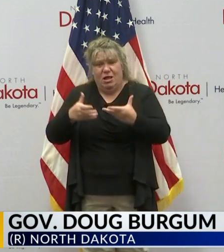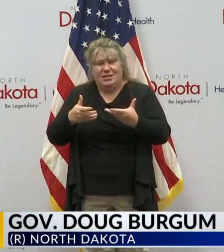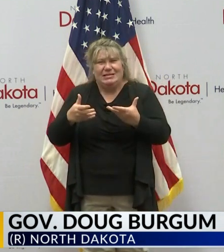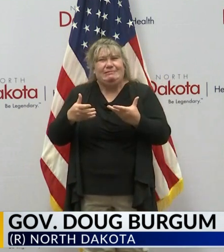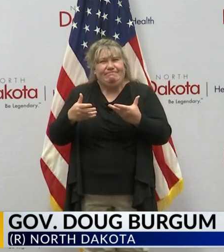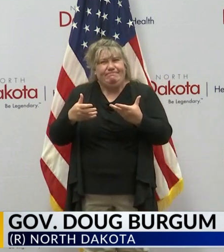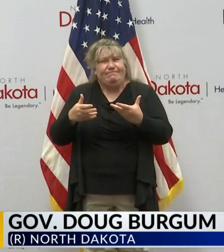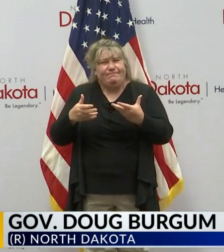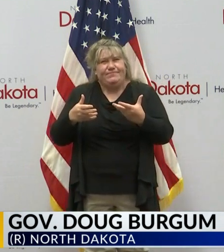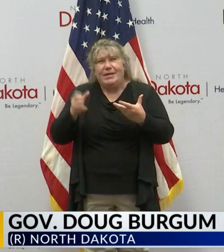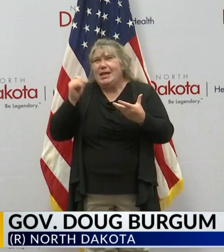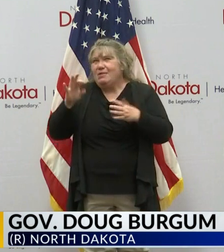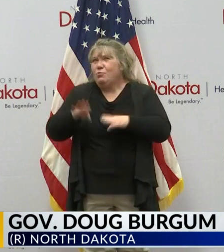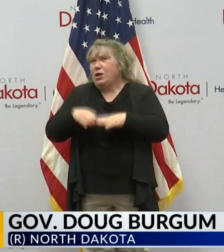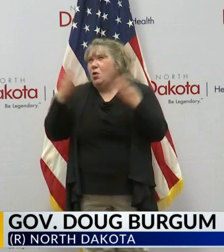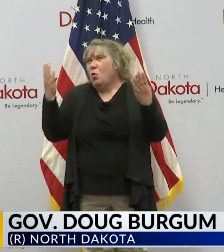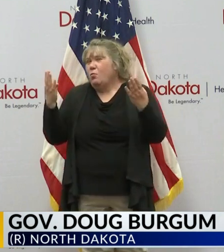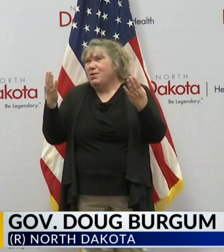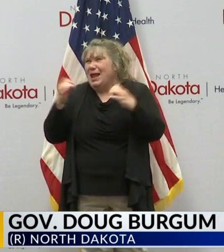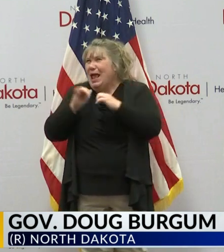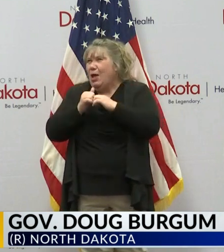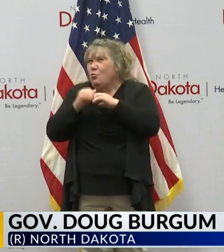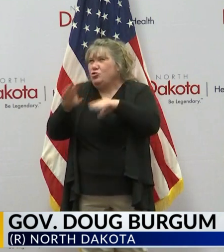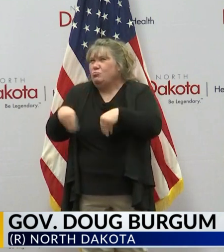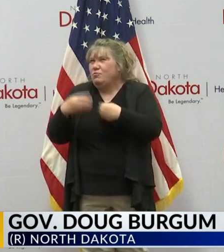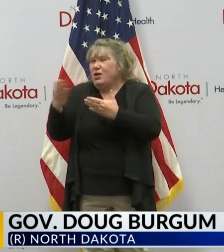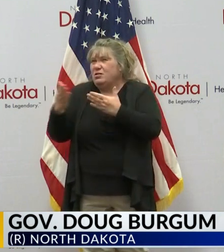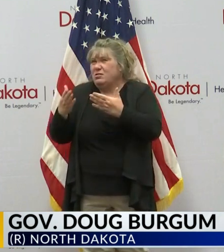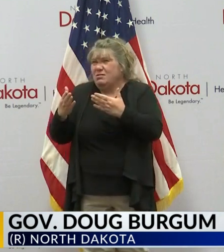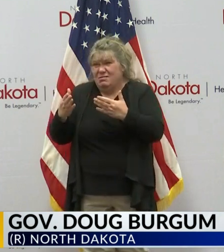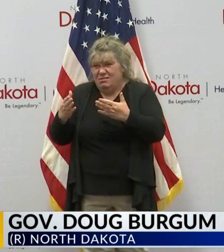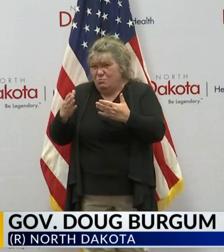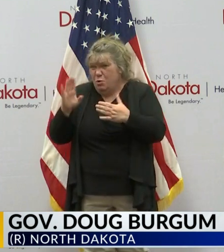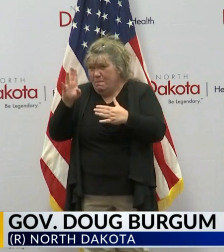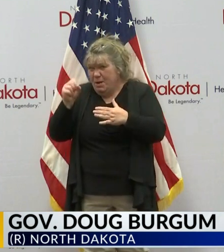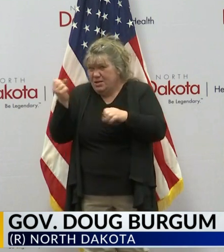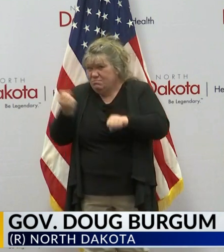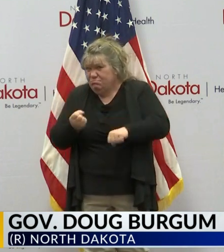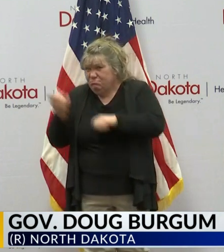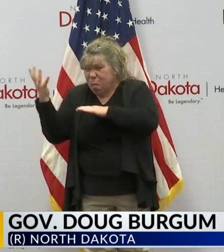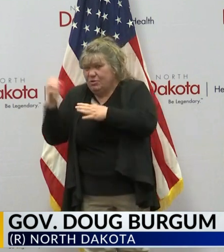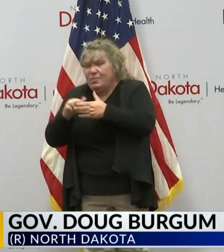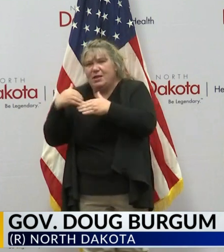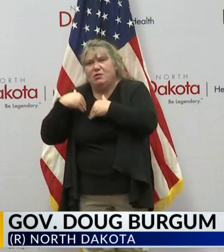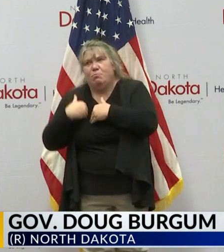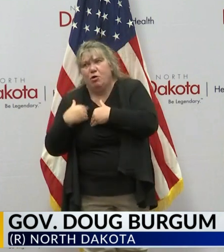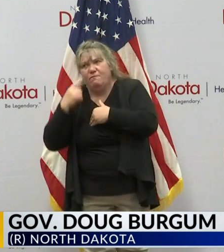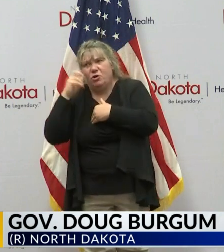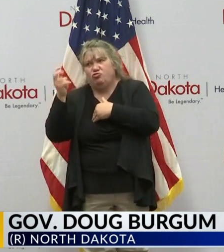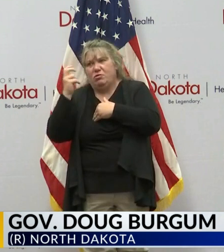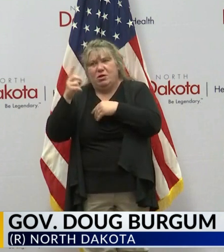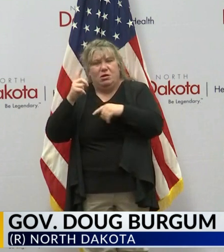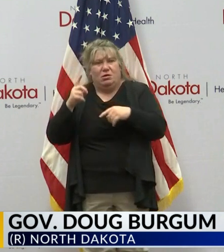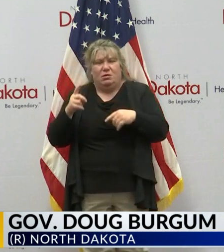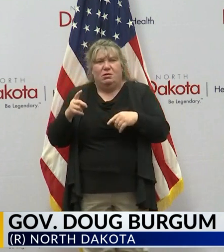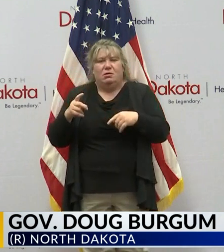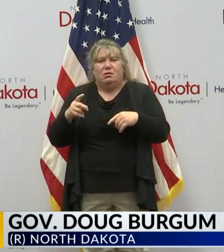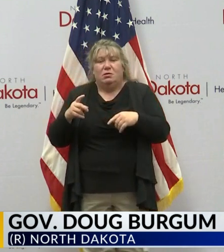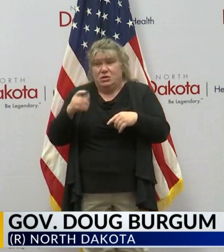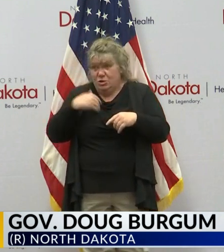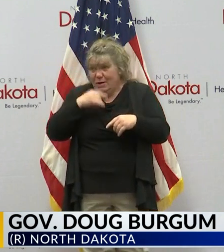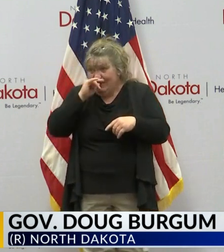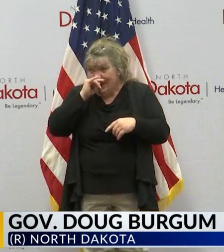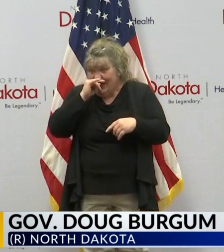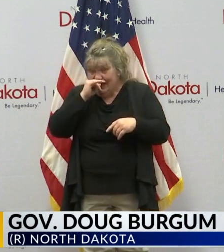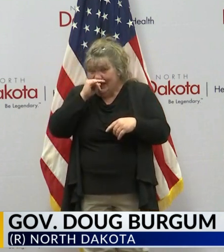we were going through that. If we reopened, how would you do this? Would you not have busing? Well, then that creates a huge burden, because you can't, hard to have busing. You know, do you